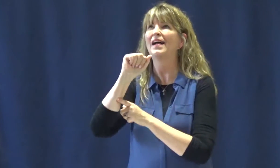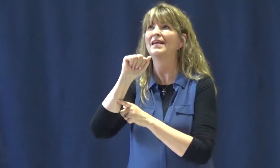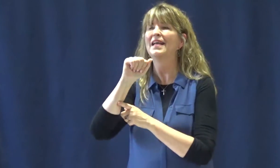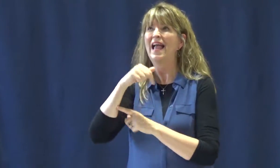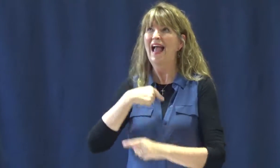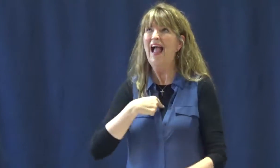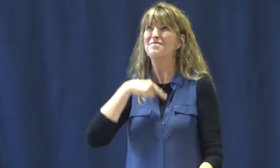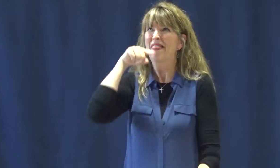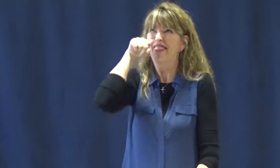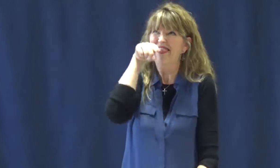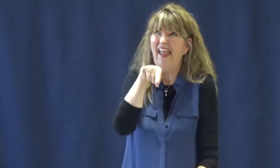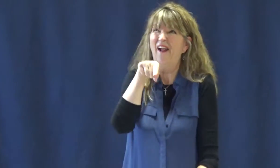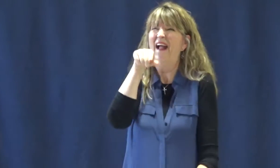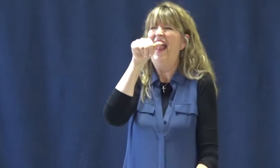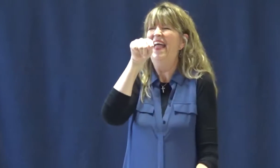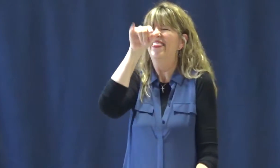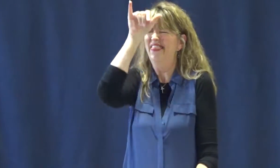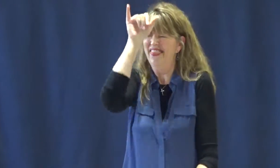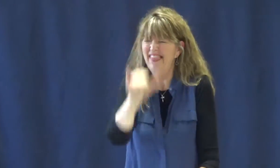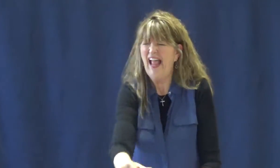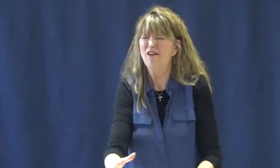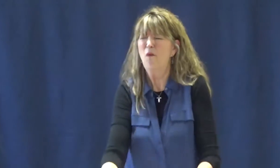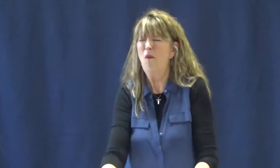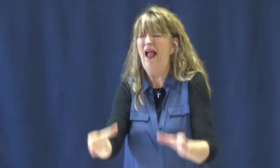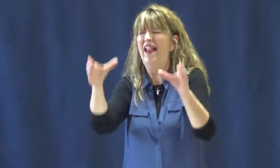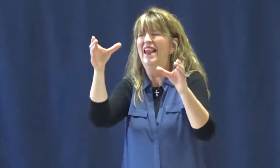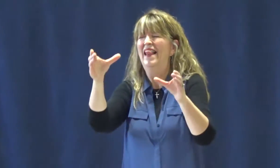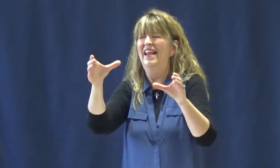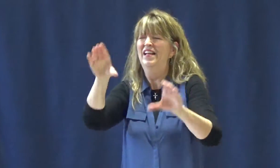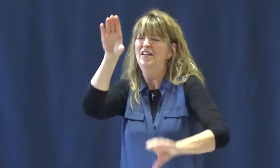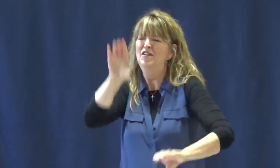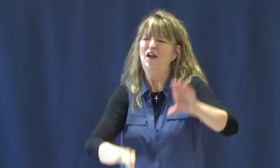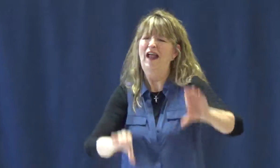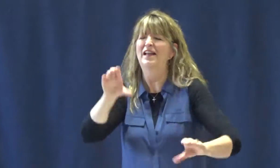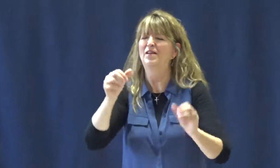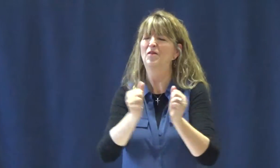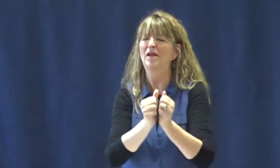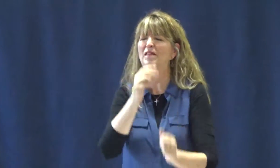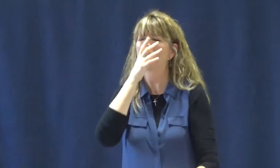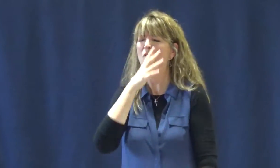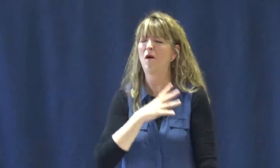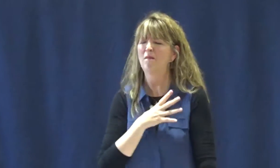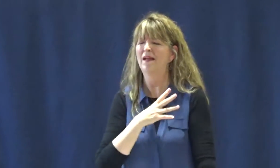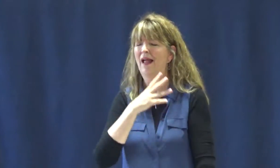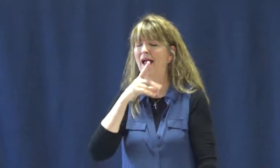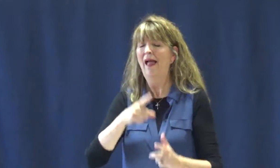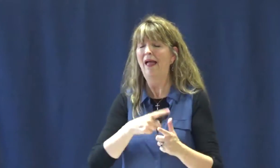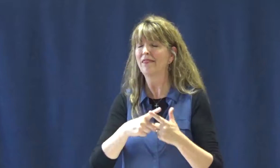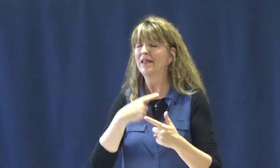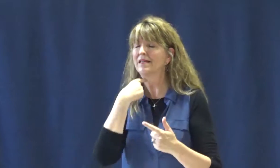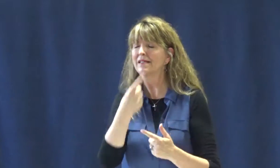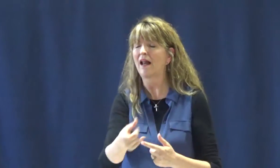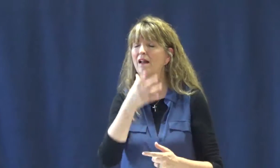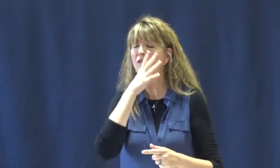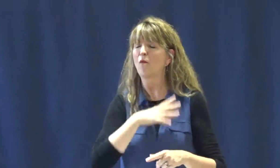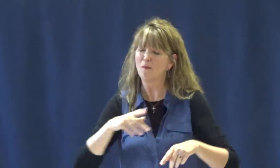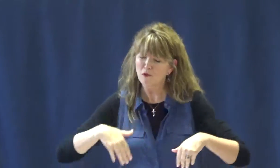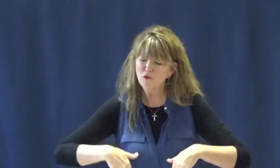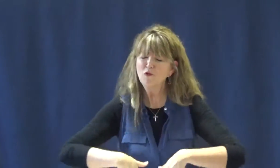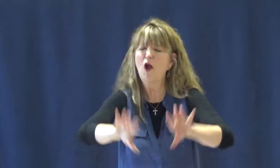Just like you were there in Samaria at that well, talking with that woman, and then telling